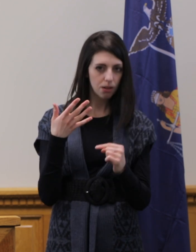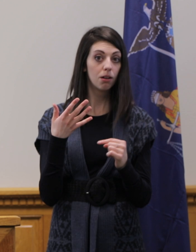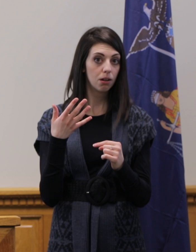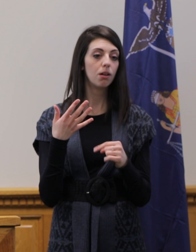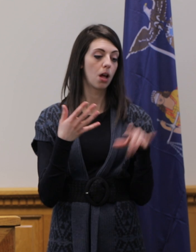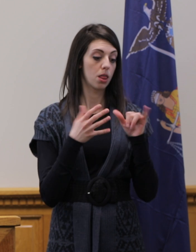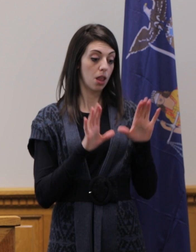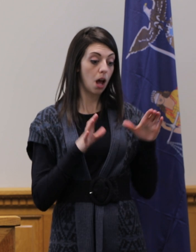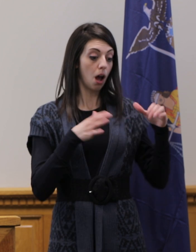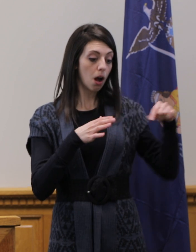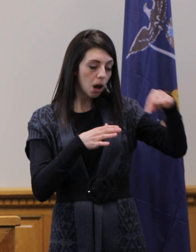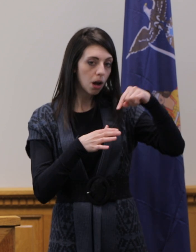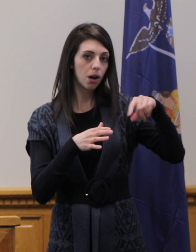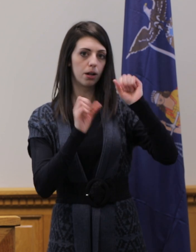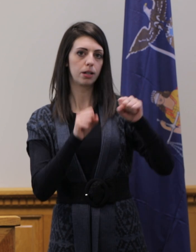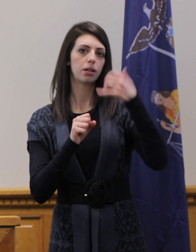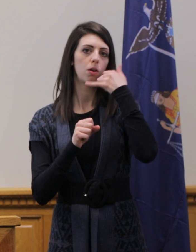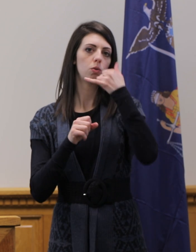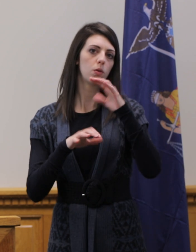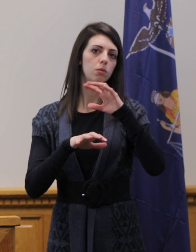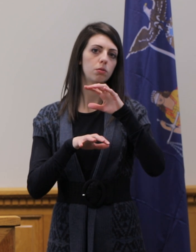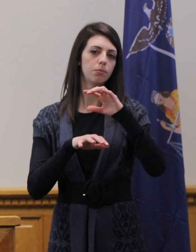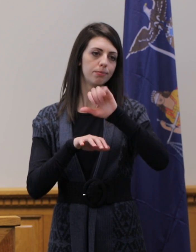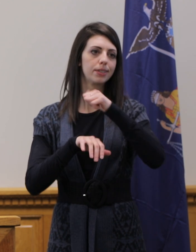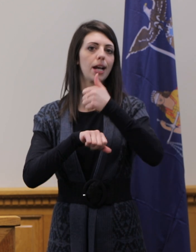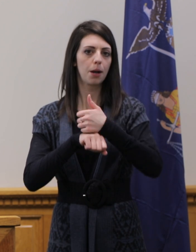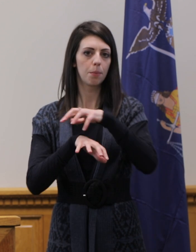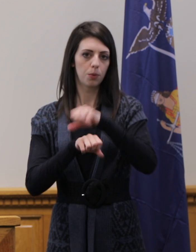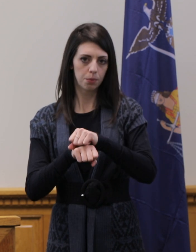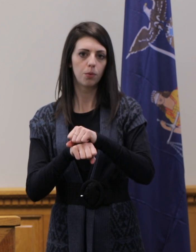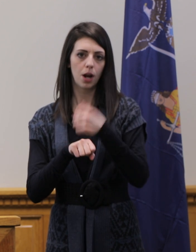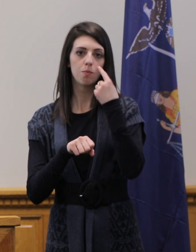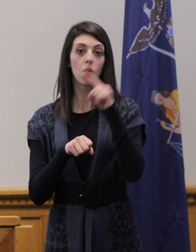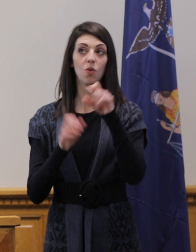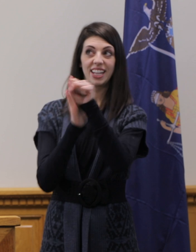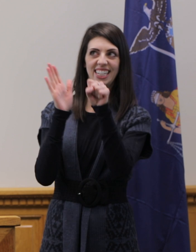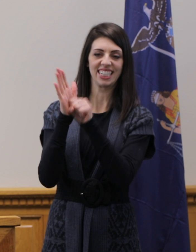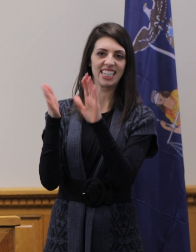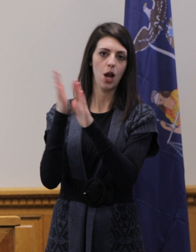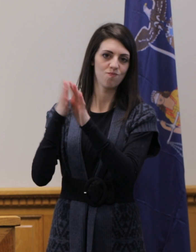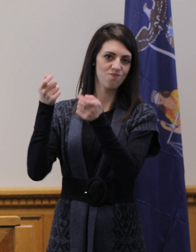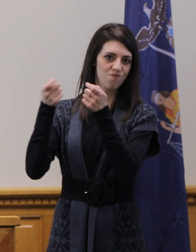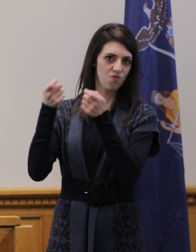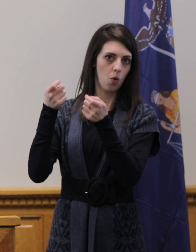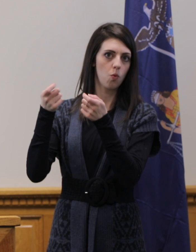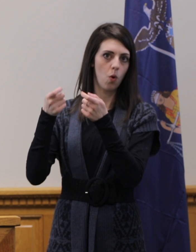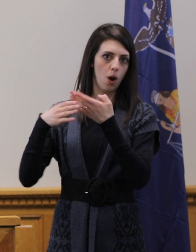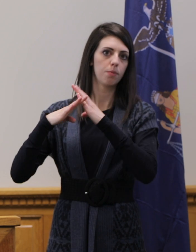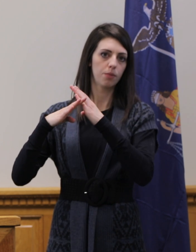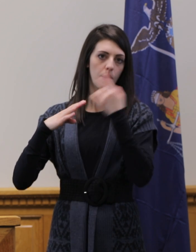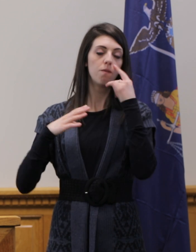this population can make appointments at the state-run mass vaccination clinics through the Am I